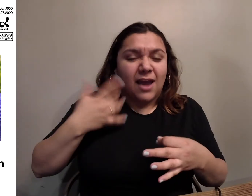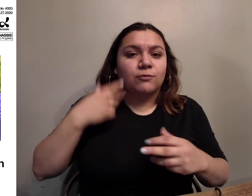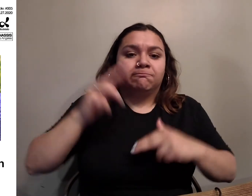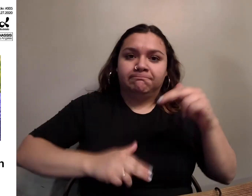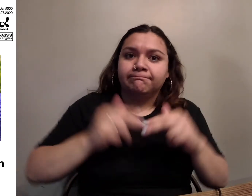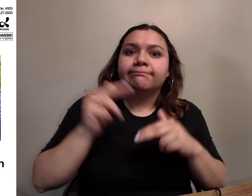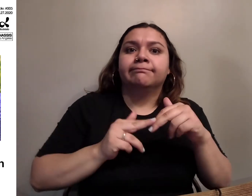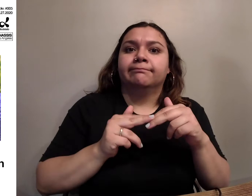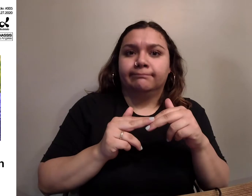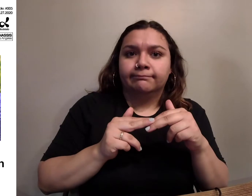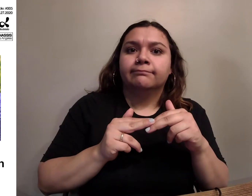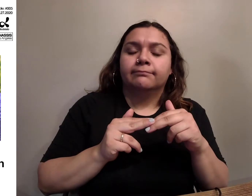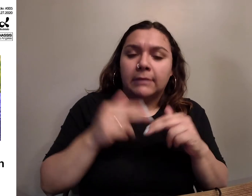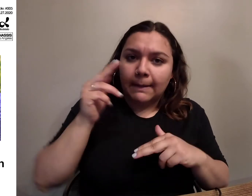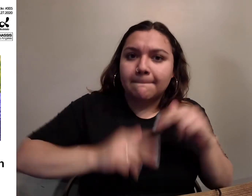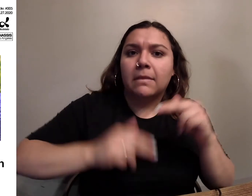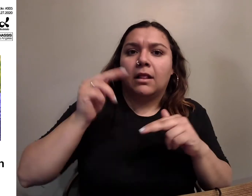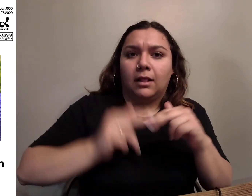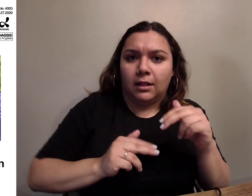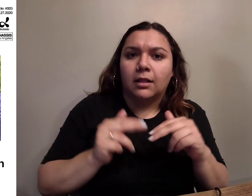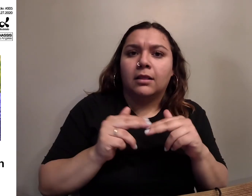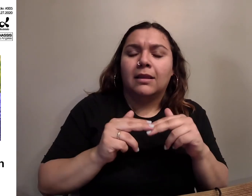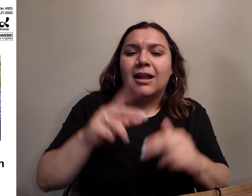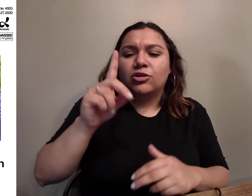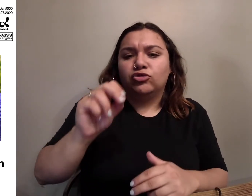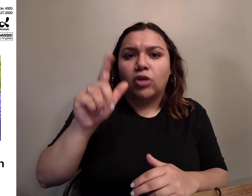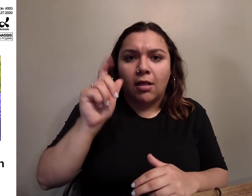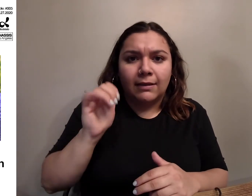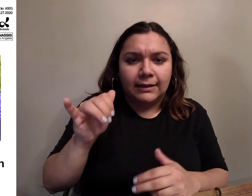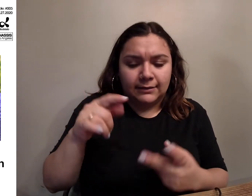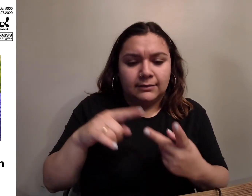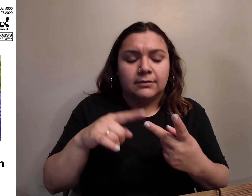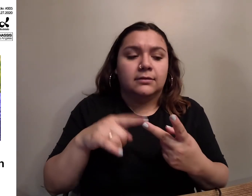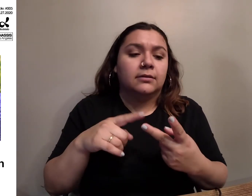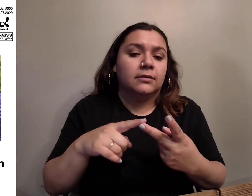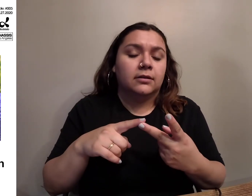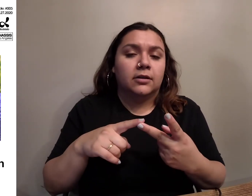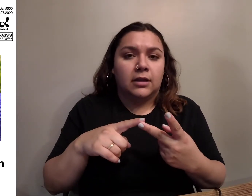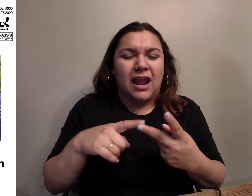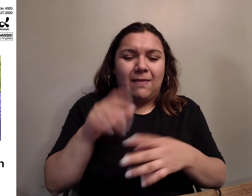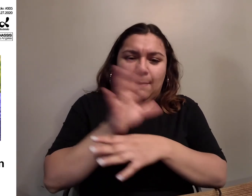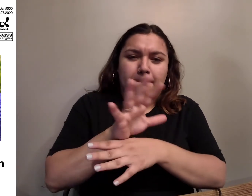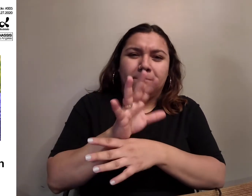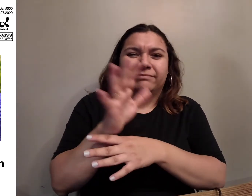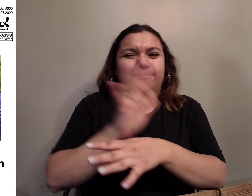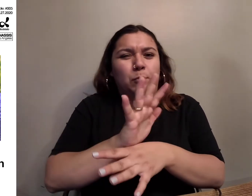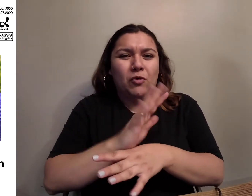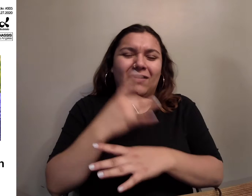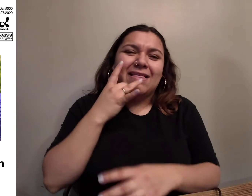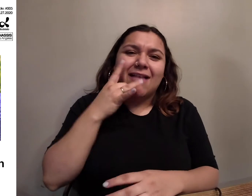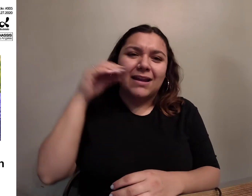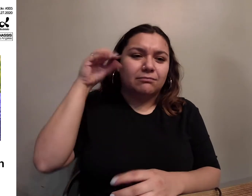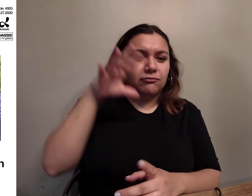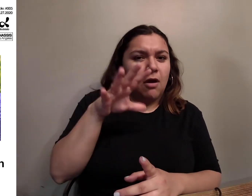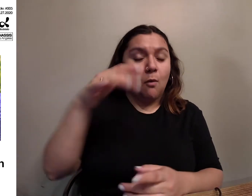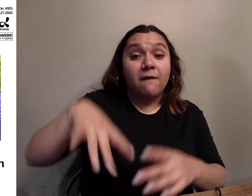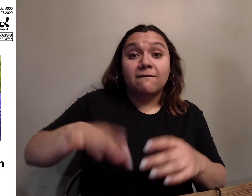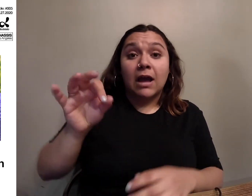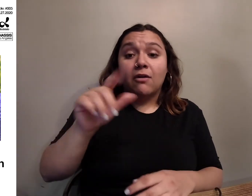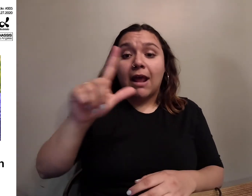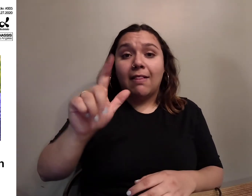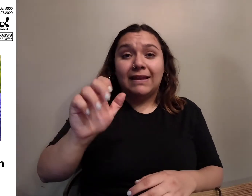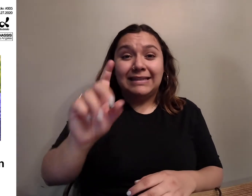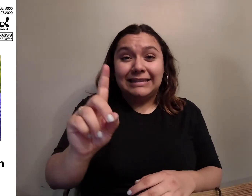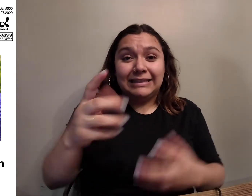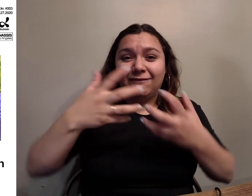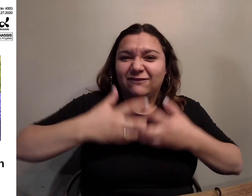construct our dolly there, to construct cinema lighting. We found a LED factory there and brought